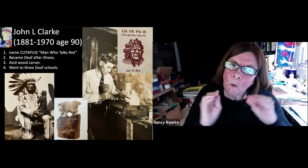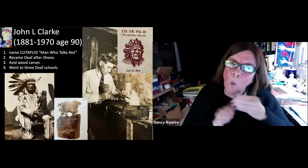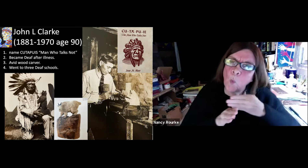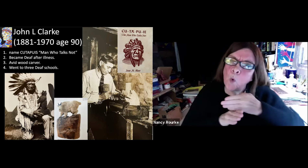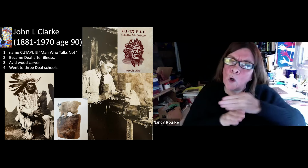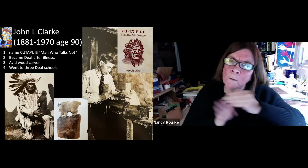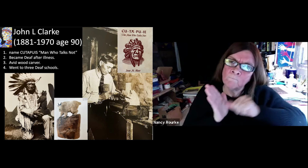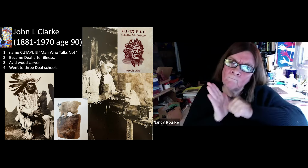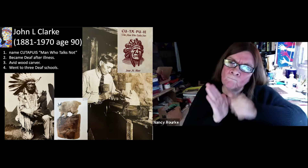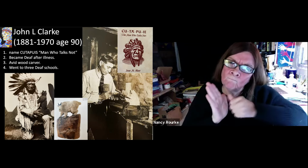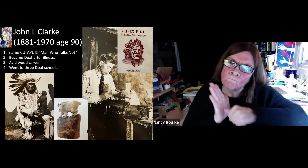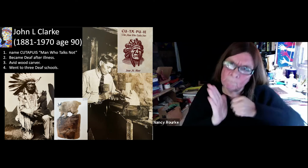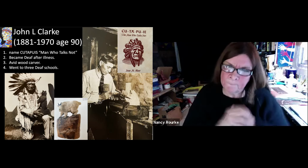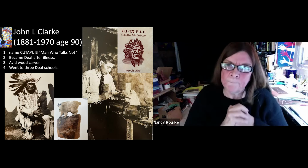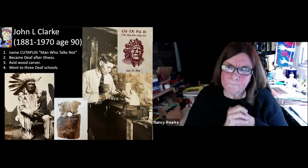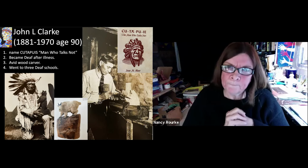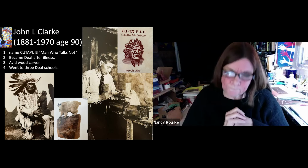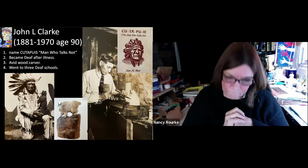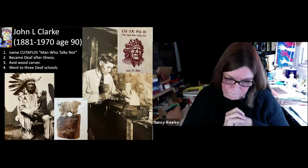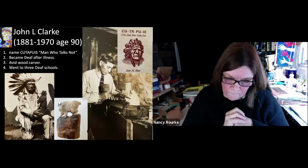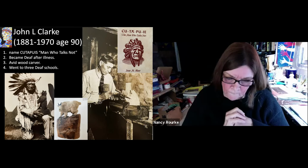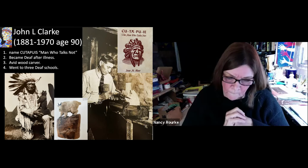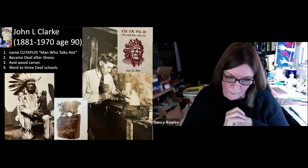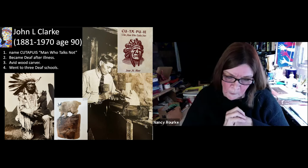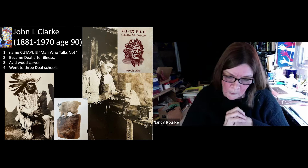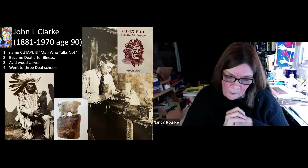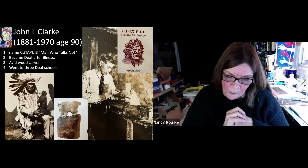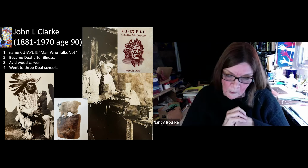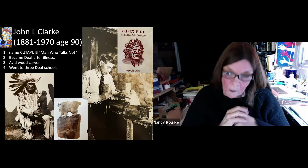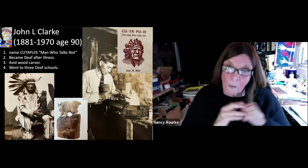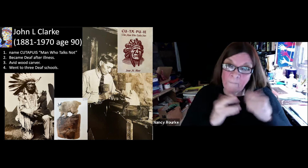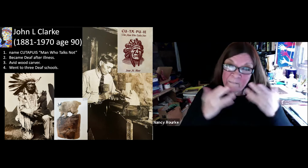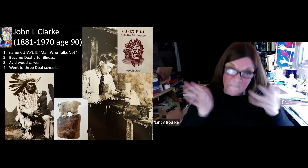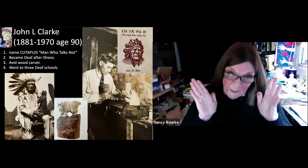And he taught. At the summer program there. He taught wood carving.